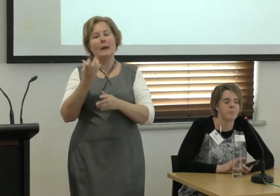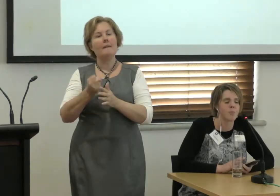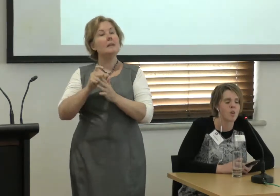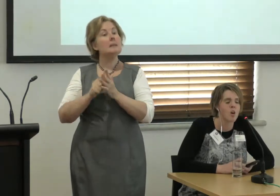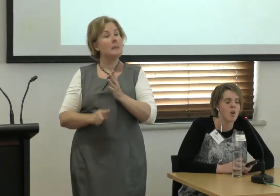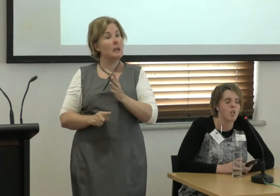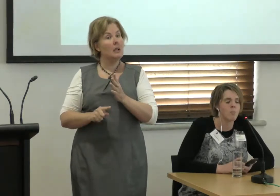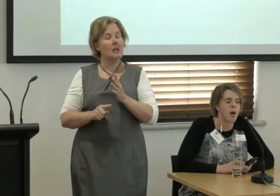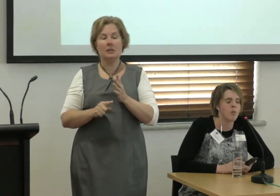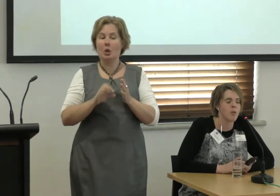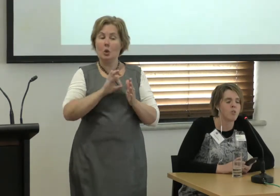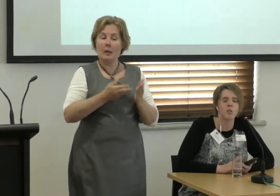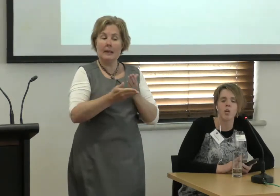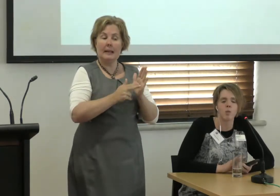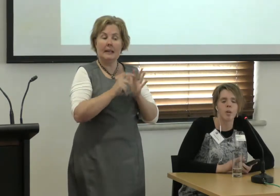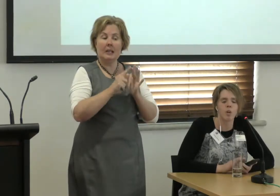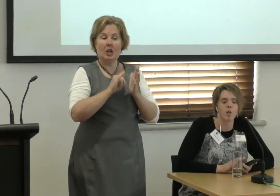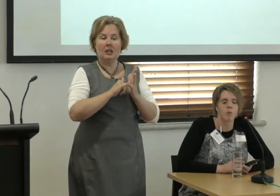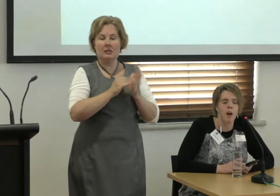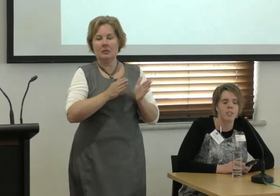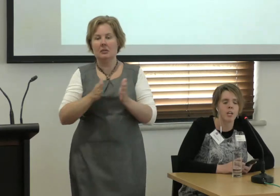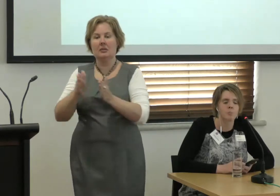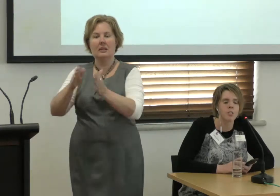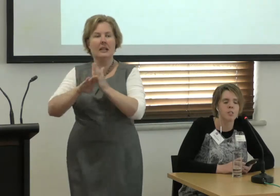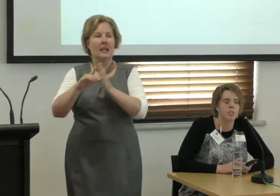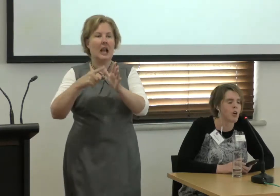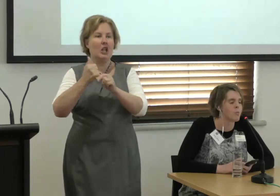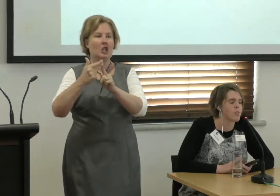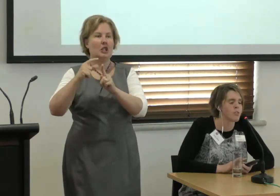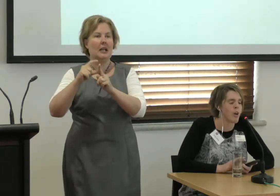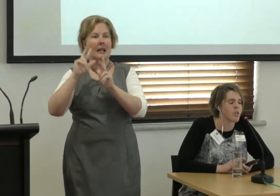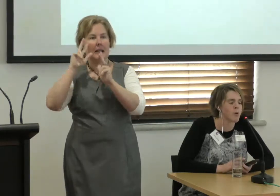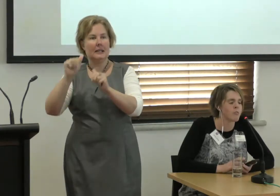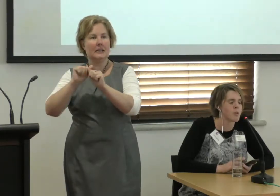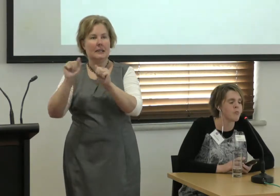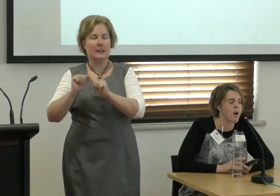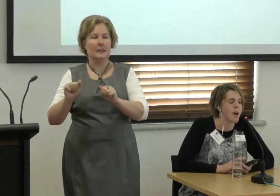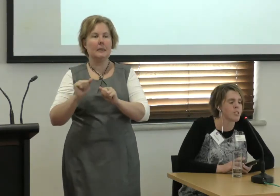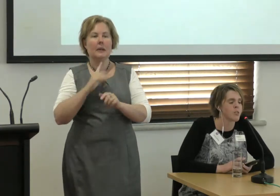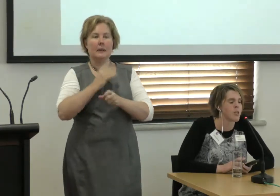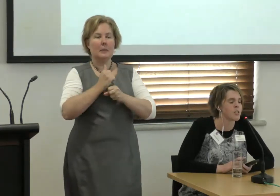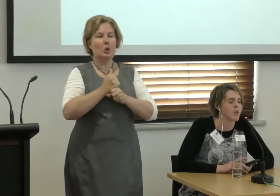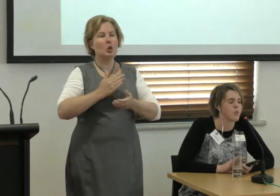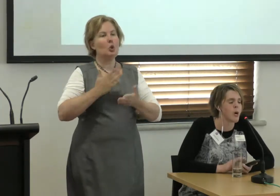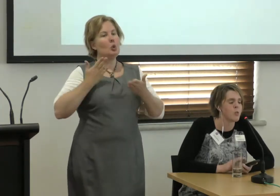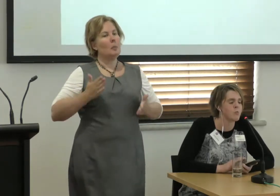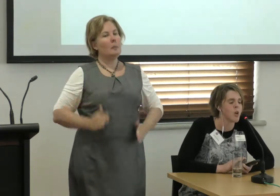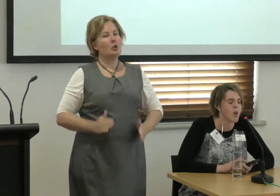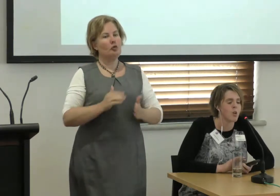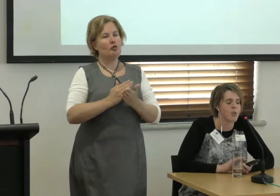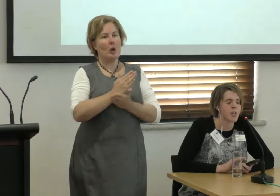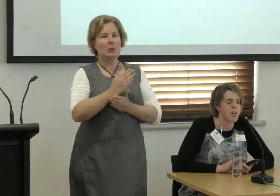system. The Parliamentary Joint Committee on Human Rights had expressed concern with this arrangement from as far back as